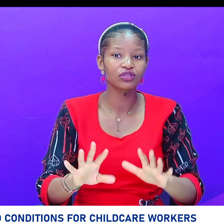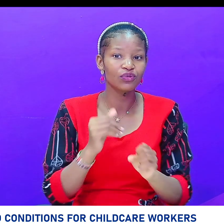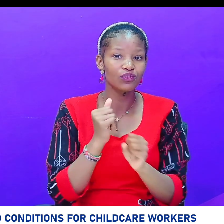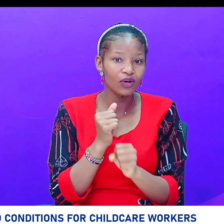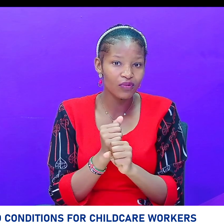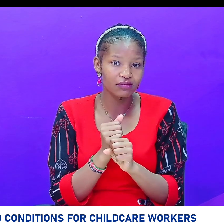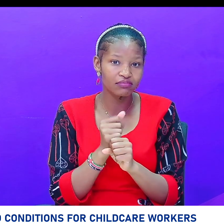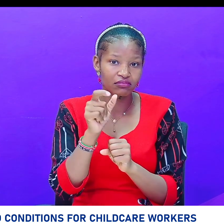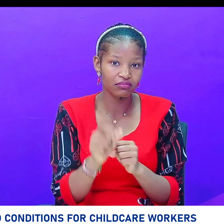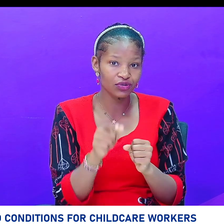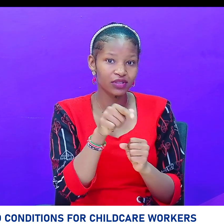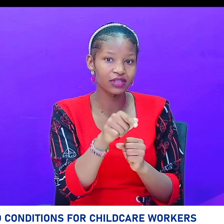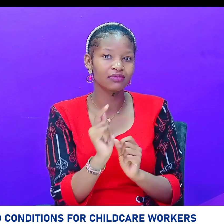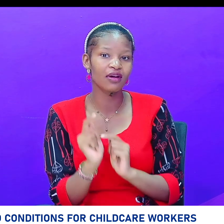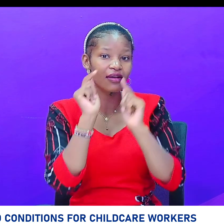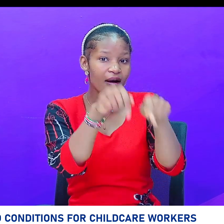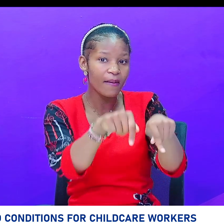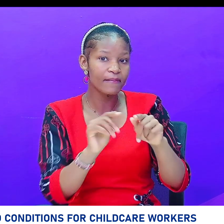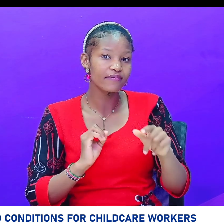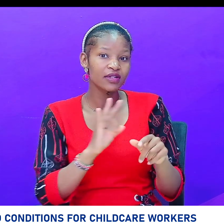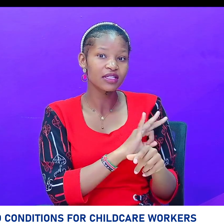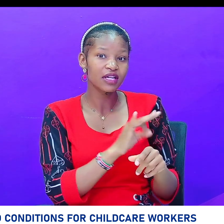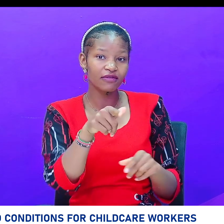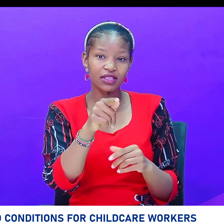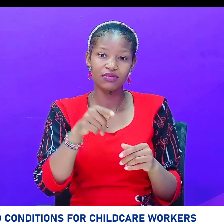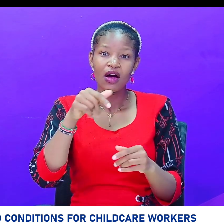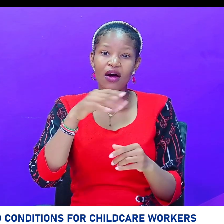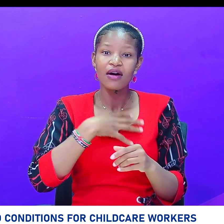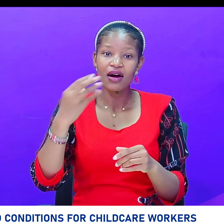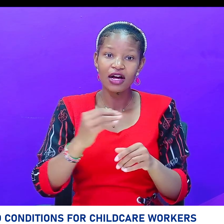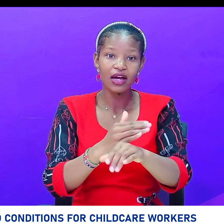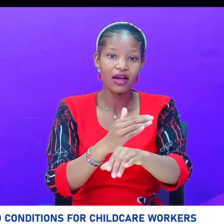of enhancing the welfare of children workers.